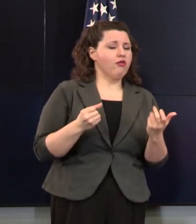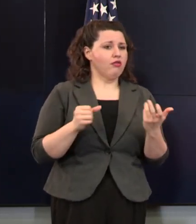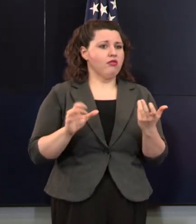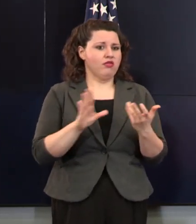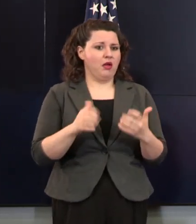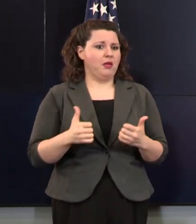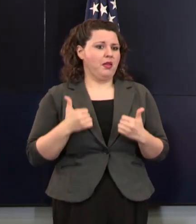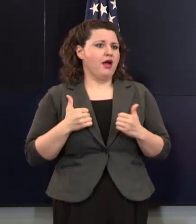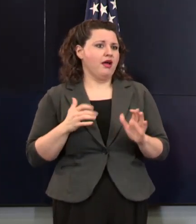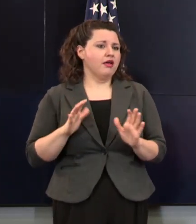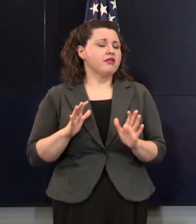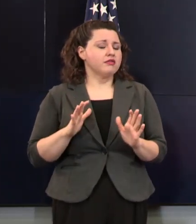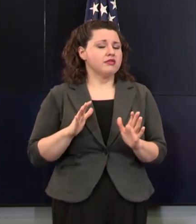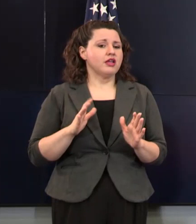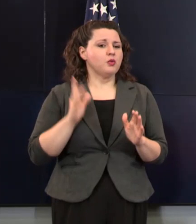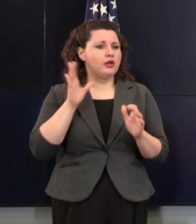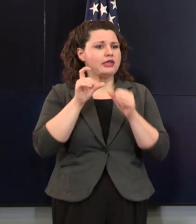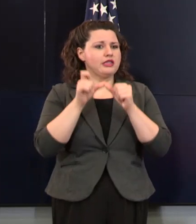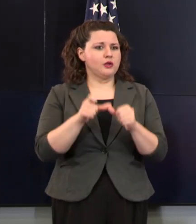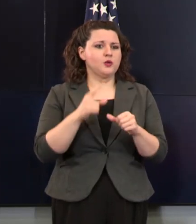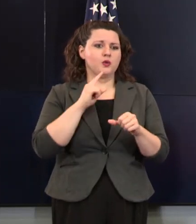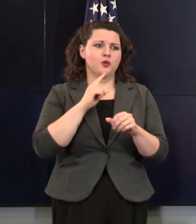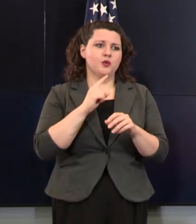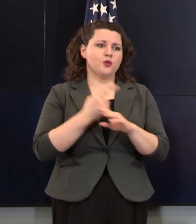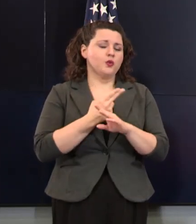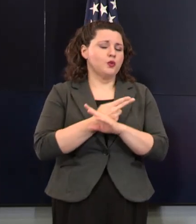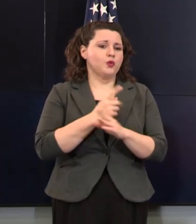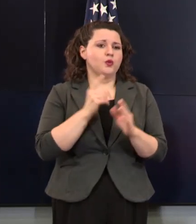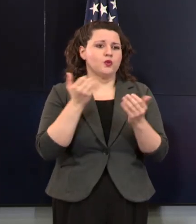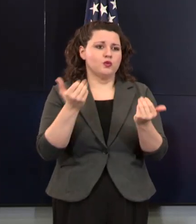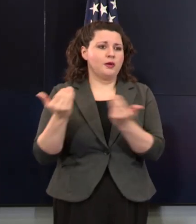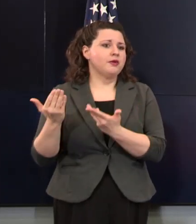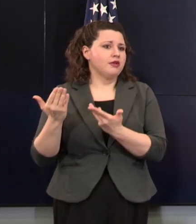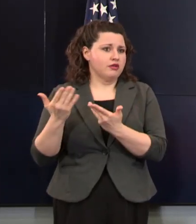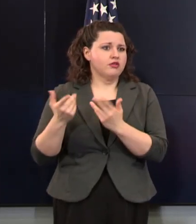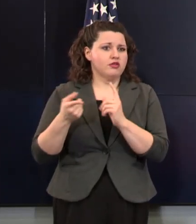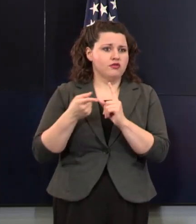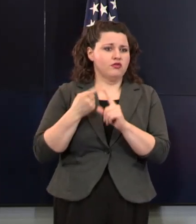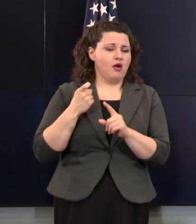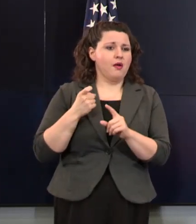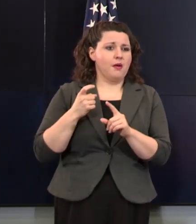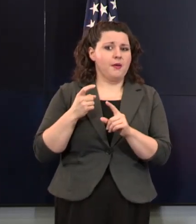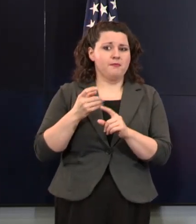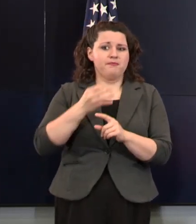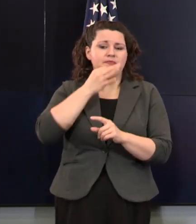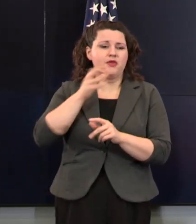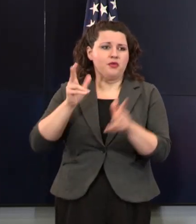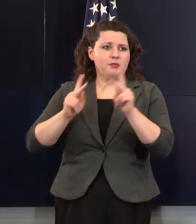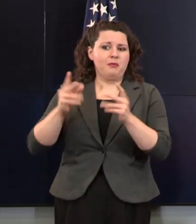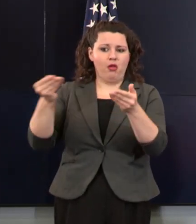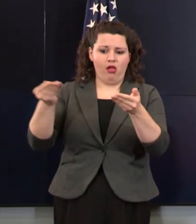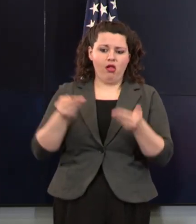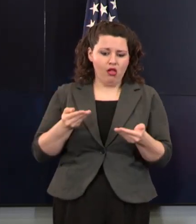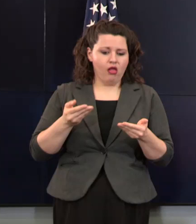to make decisions based on great recommendations from a group of experts